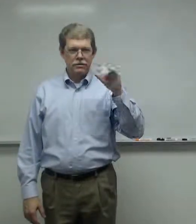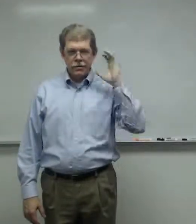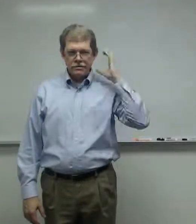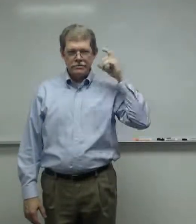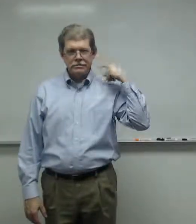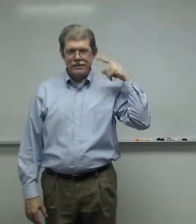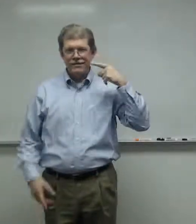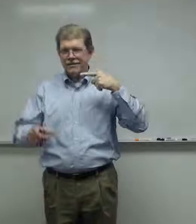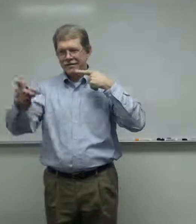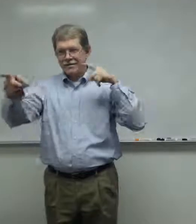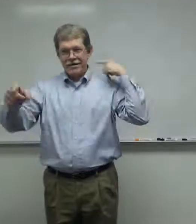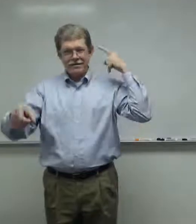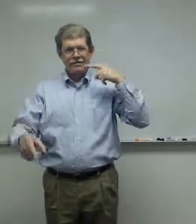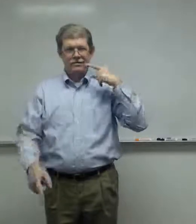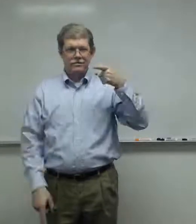Just do anything.